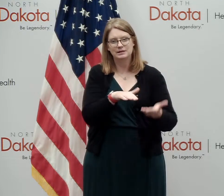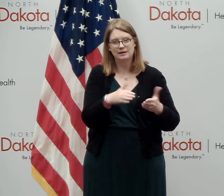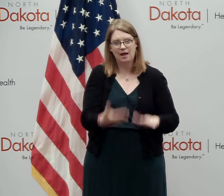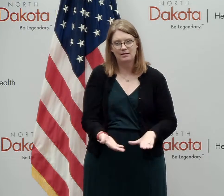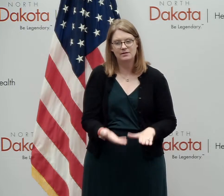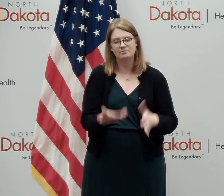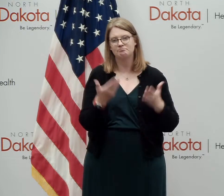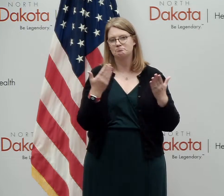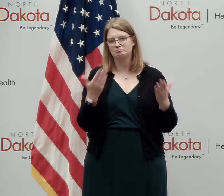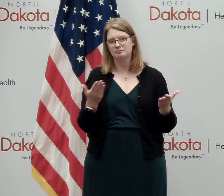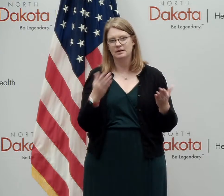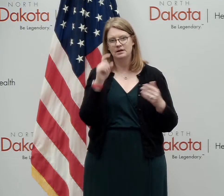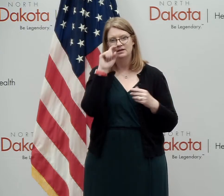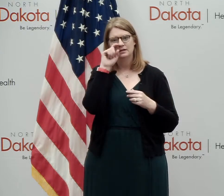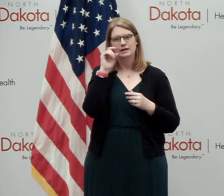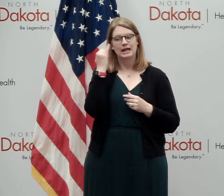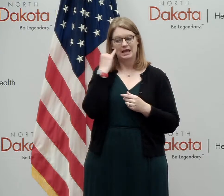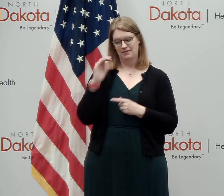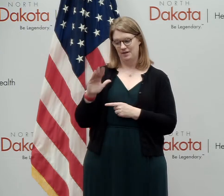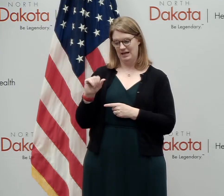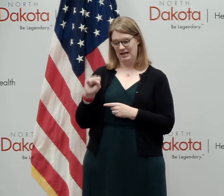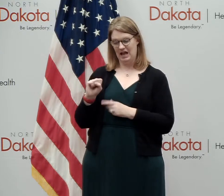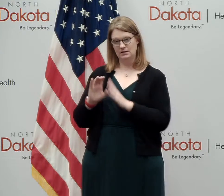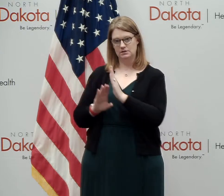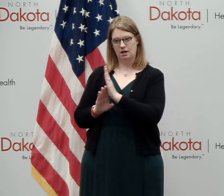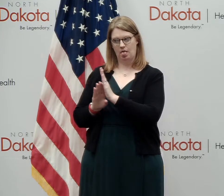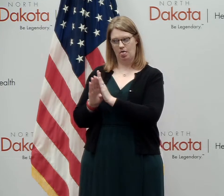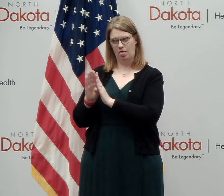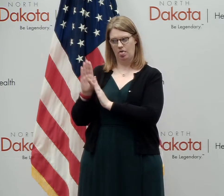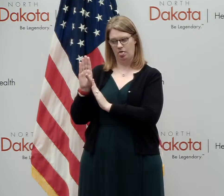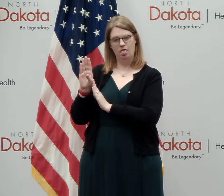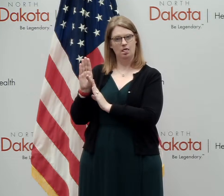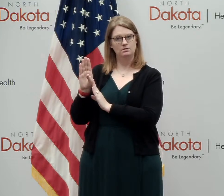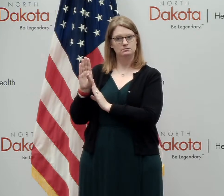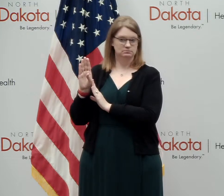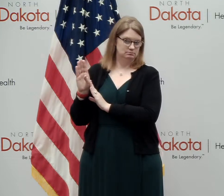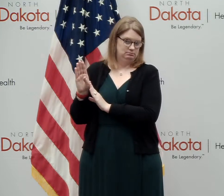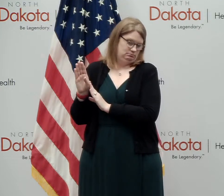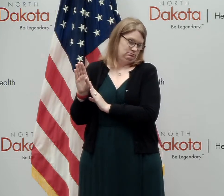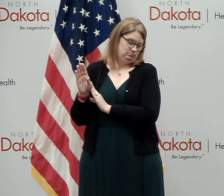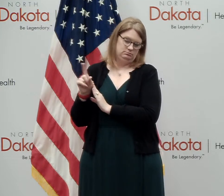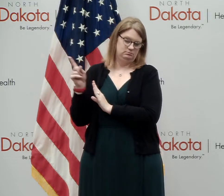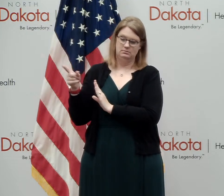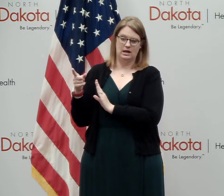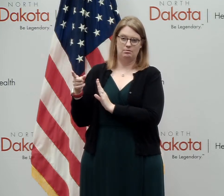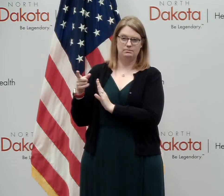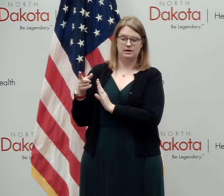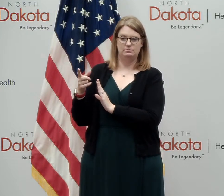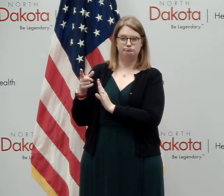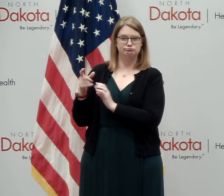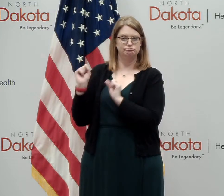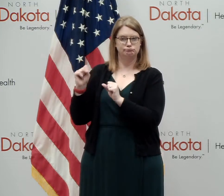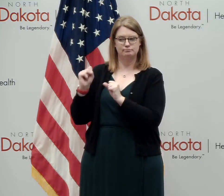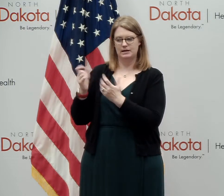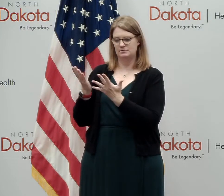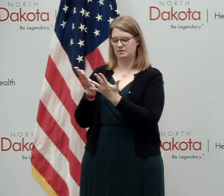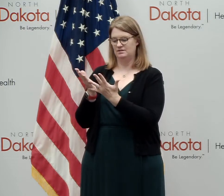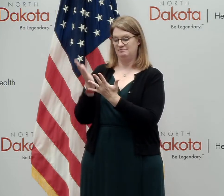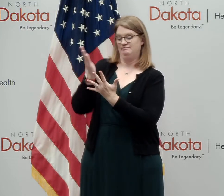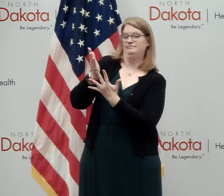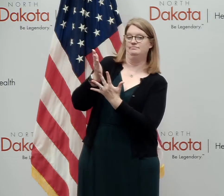at. If Cass keeps climbing the way it is, they'll probably would be considered a candidate to move up,